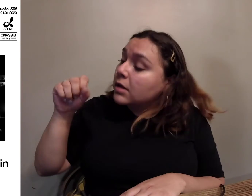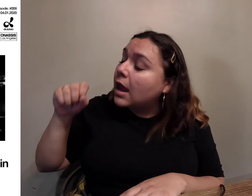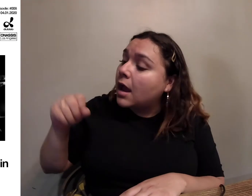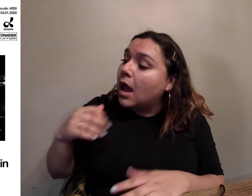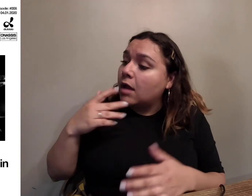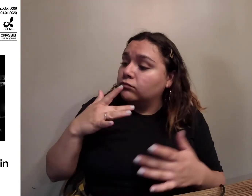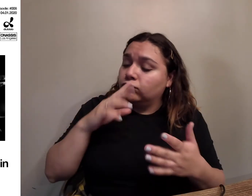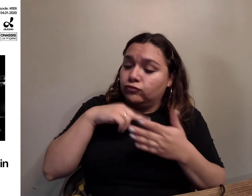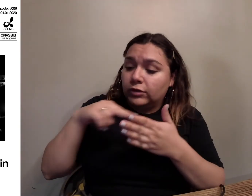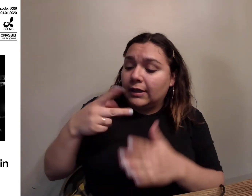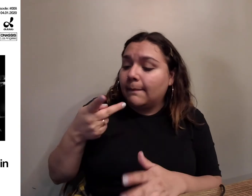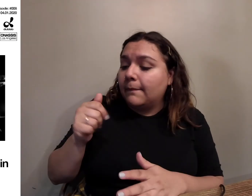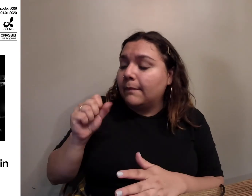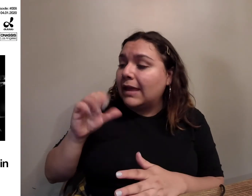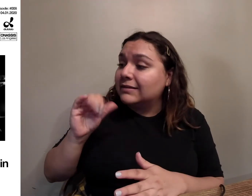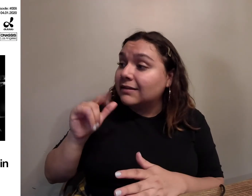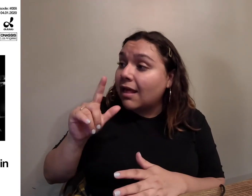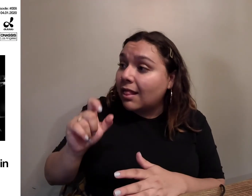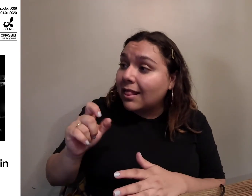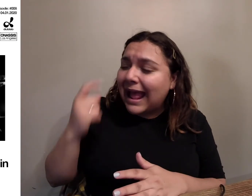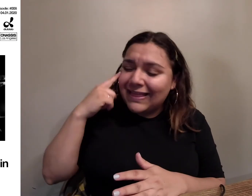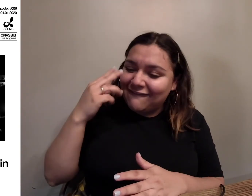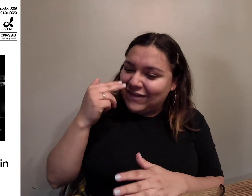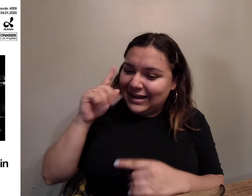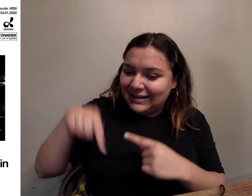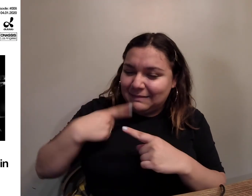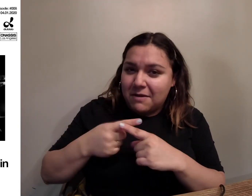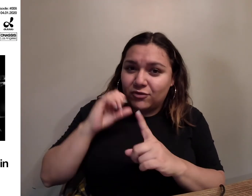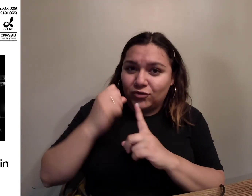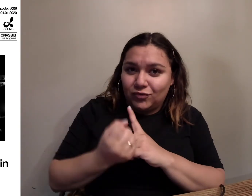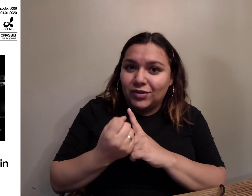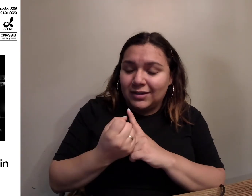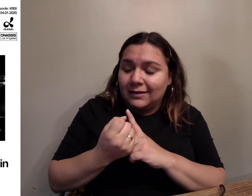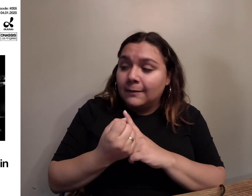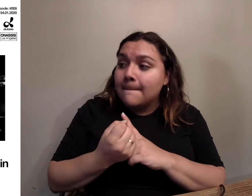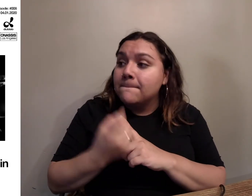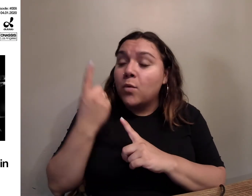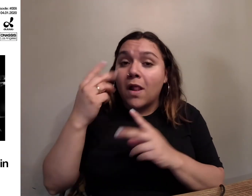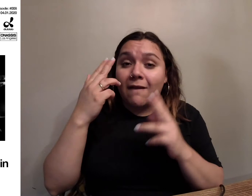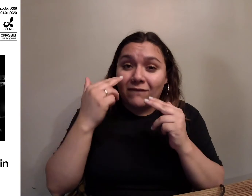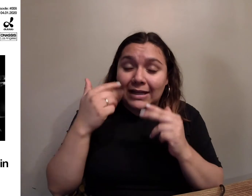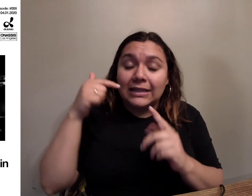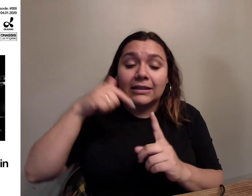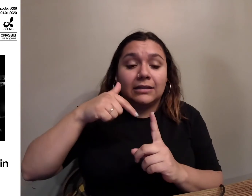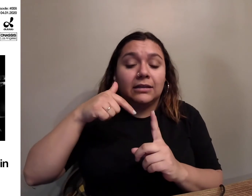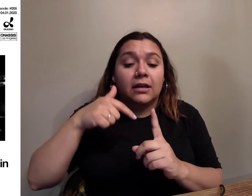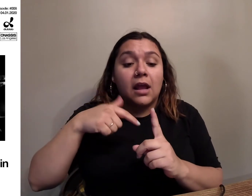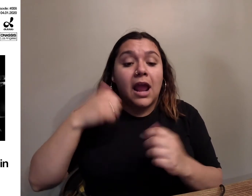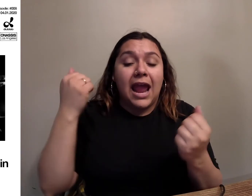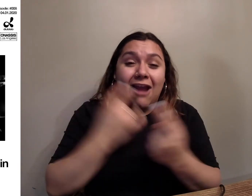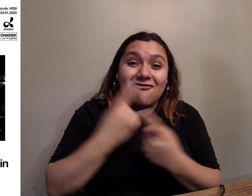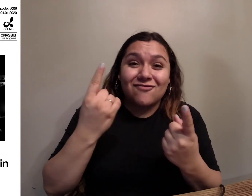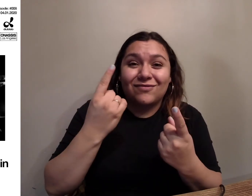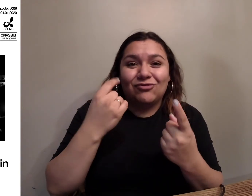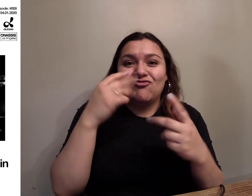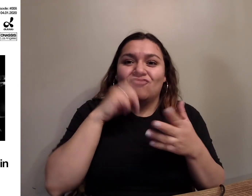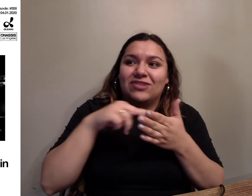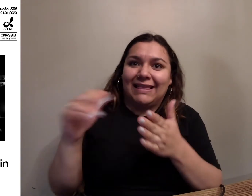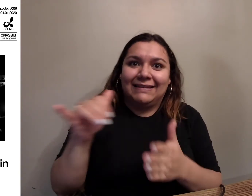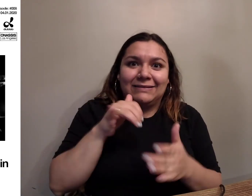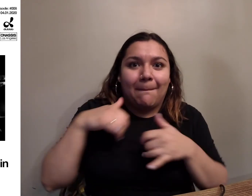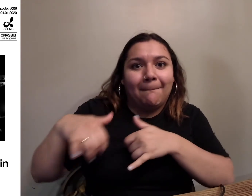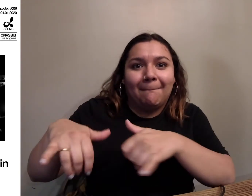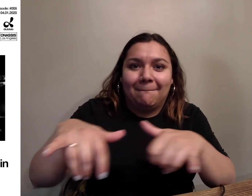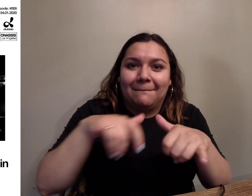is. I think the funny thing about this whole situation, one of the funny things about it is that everybody's reading the same things. So I